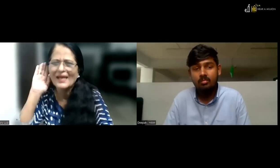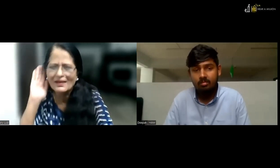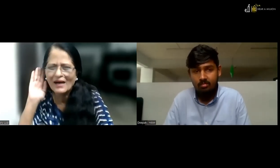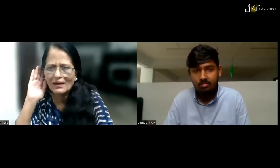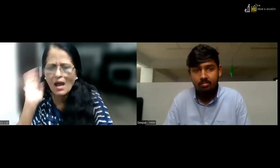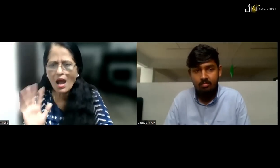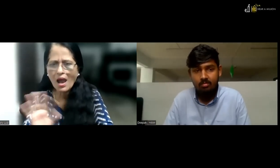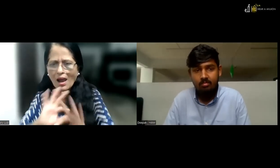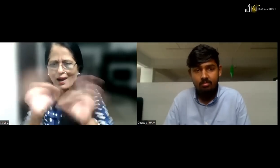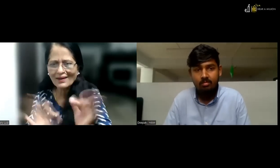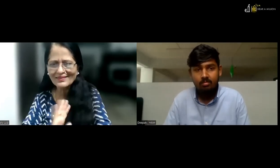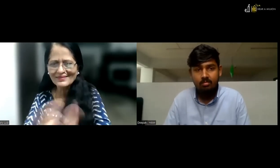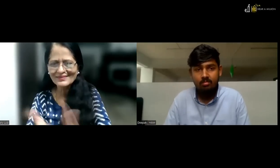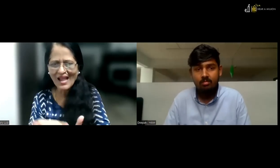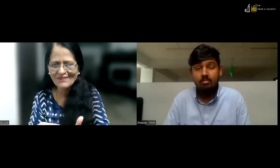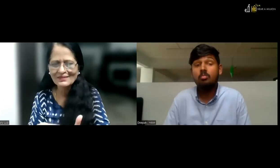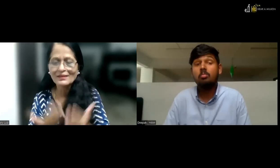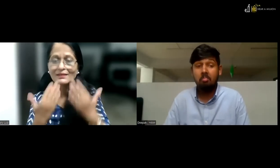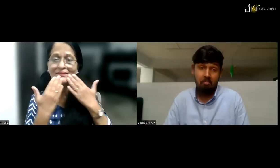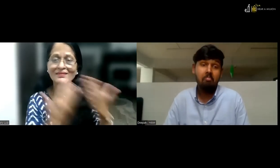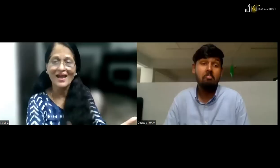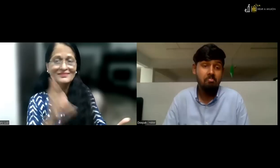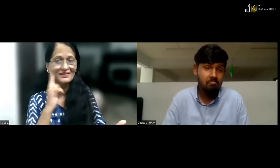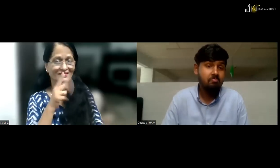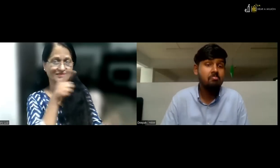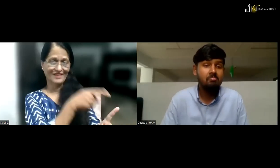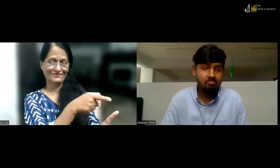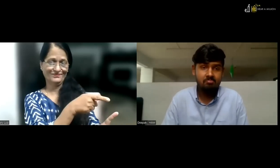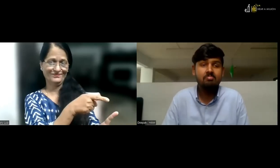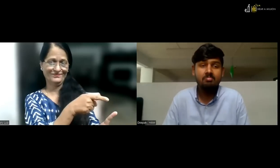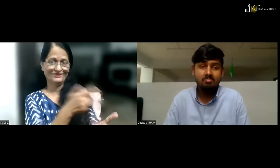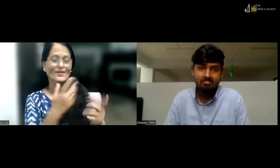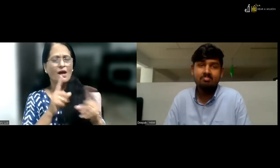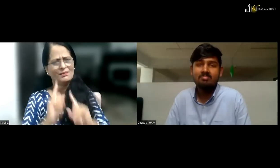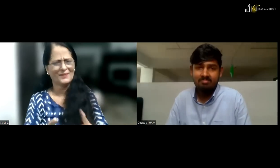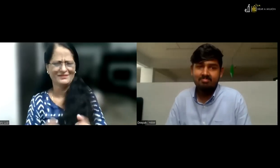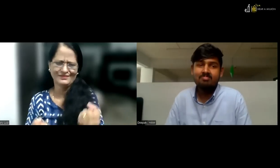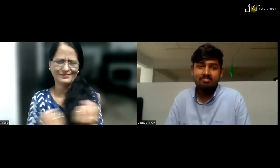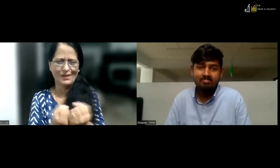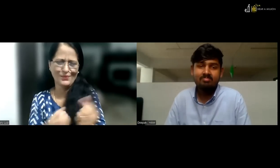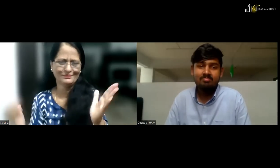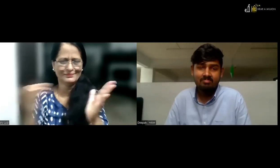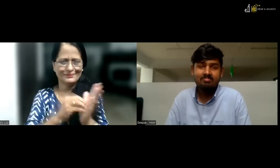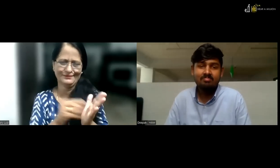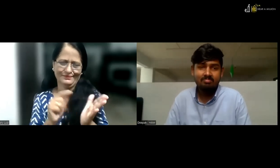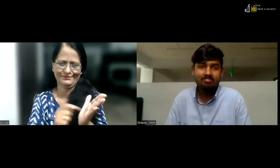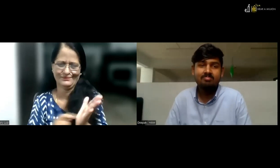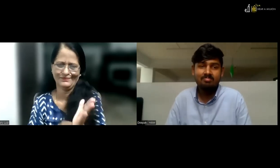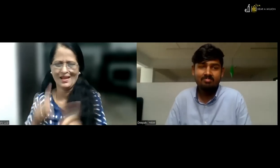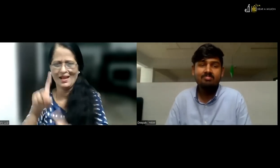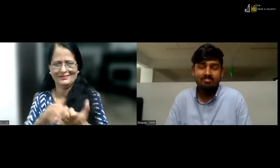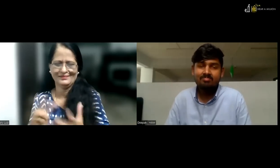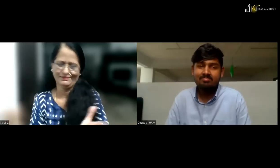citizens or they can't hear much if they are hard of hearing, but like the persons who are hard of hearing, they use sign language,